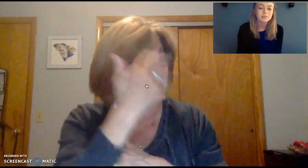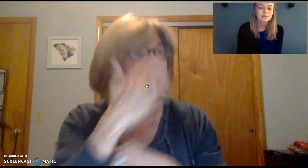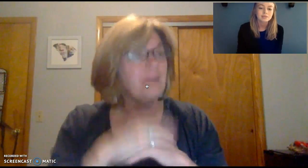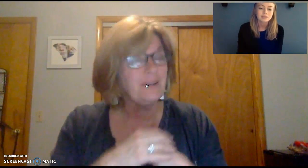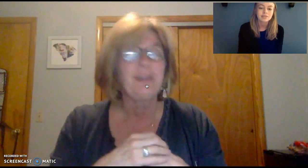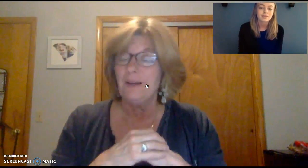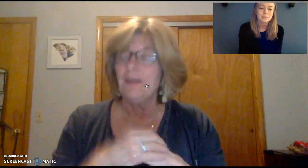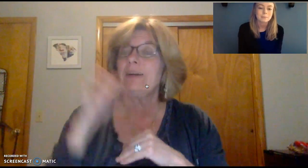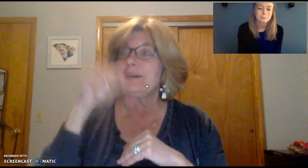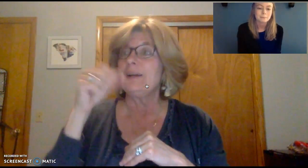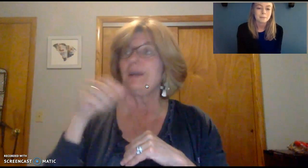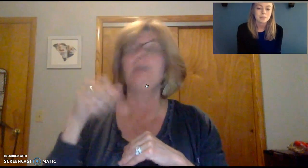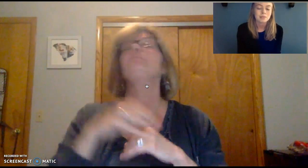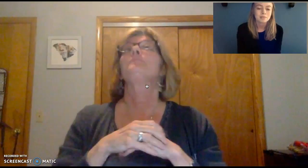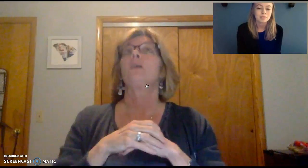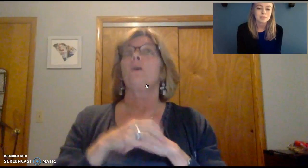morning.